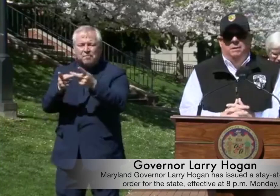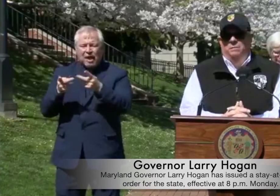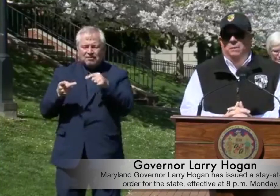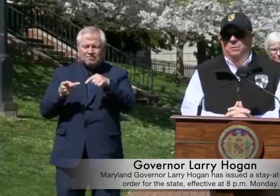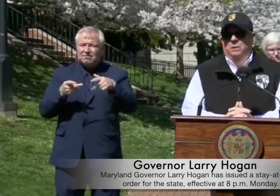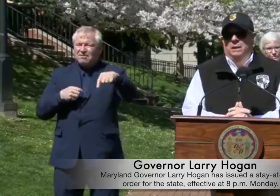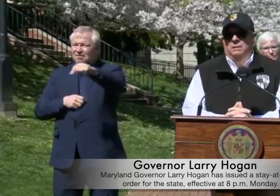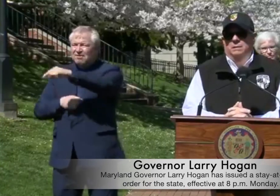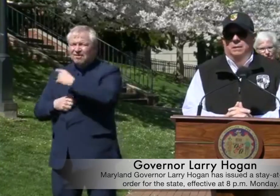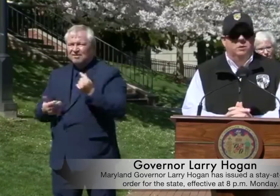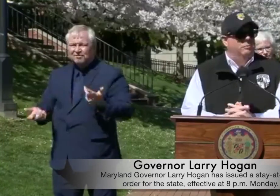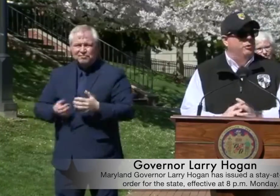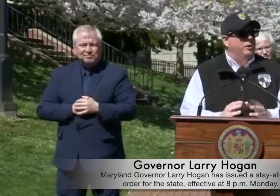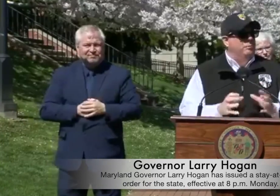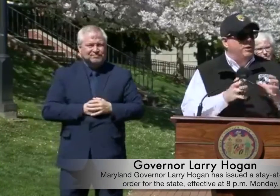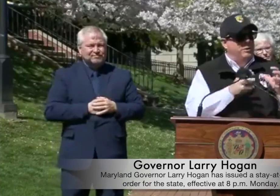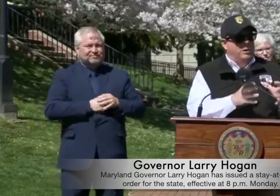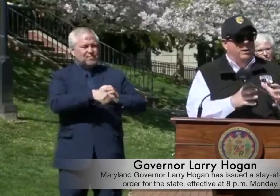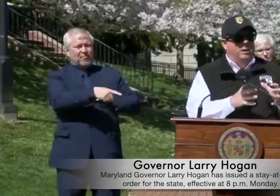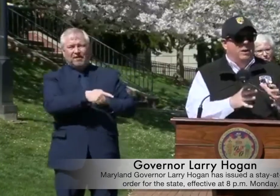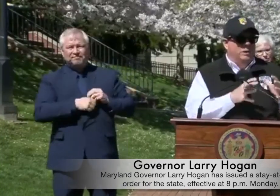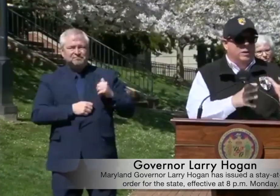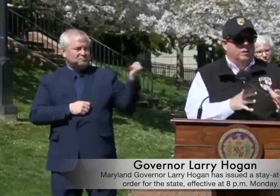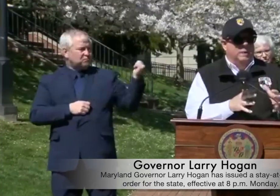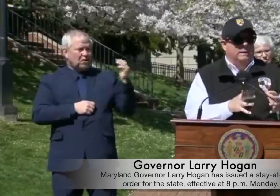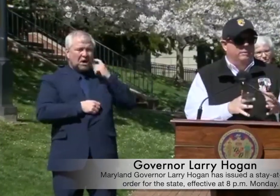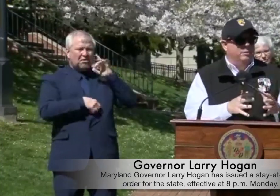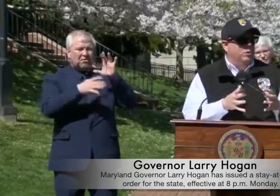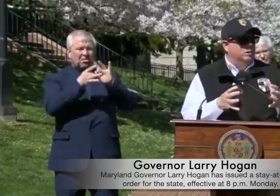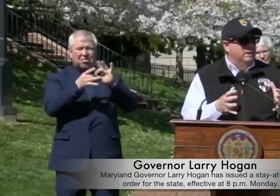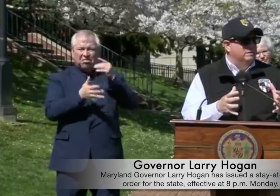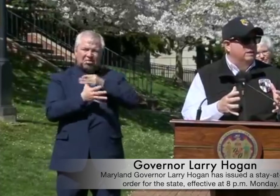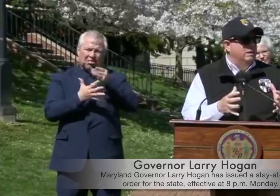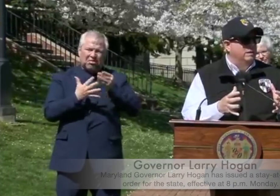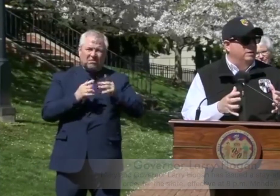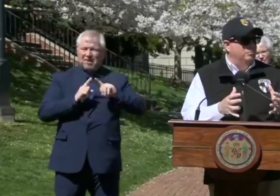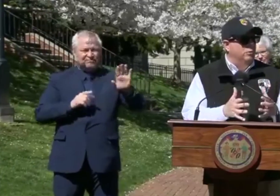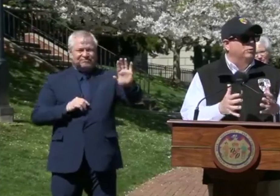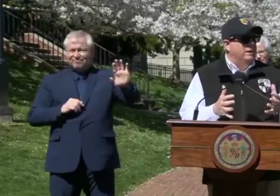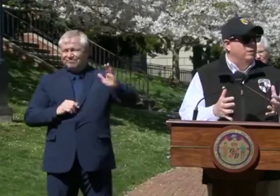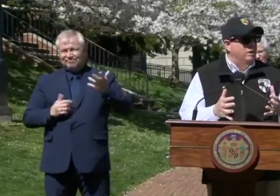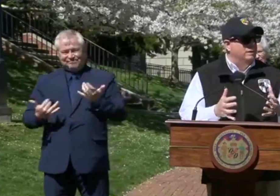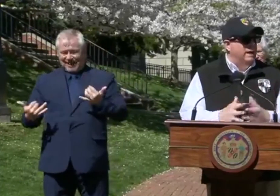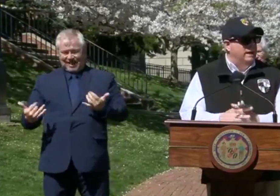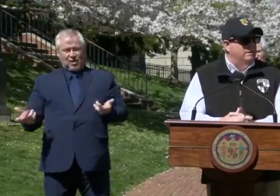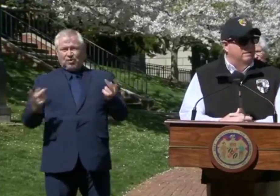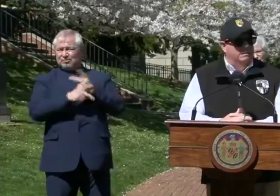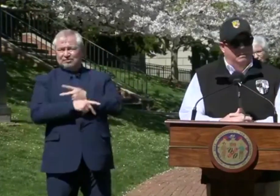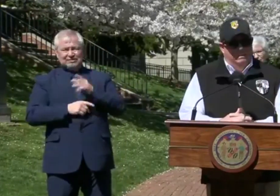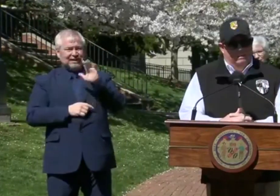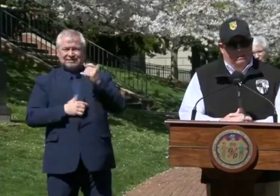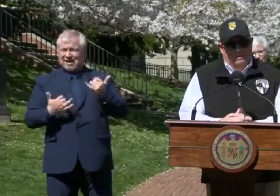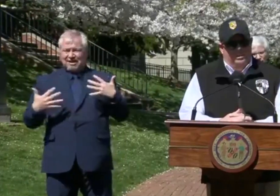Maybe Ms. Phillips would like to touch on a few of them, but there are, we talked about kind of the worst case scenario. The most frightening one today is